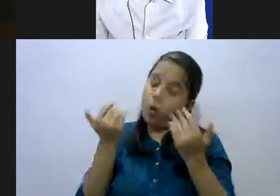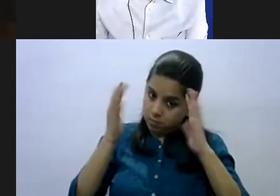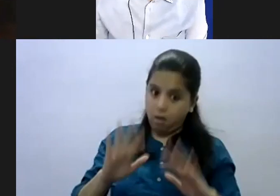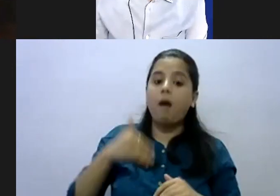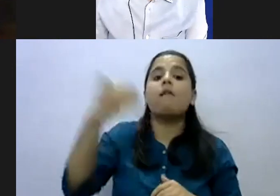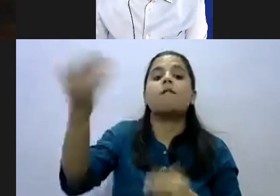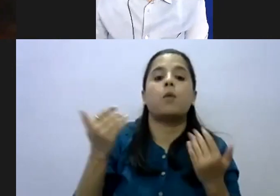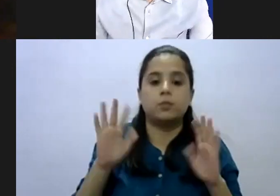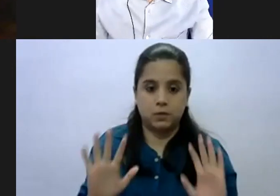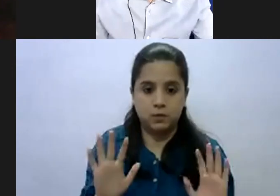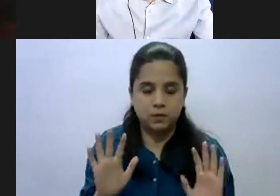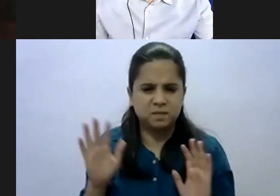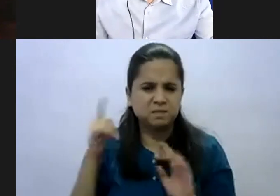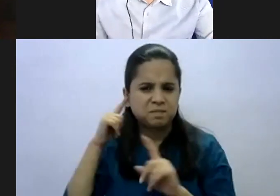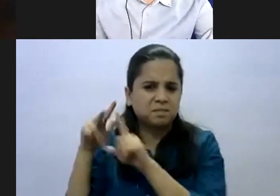Vaccination.